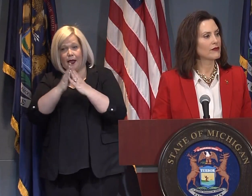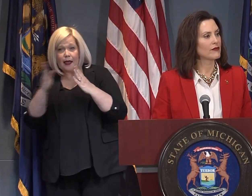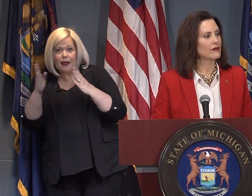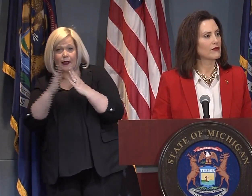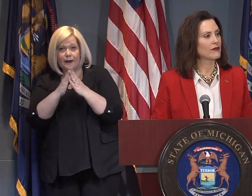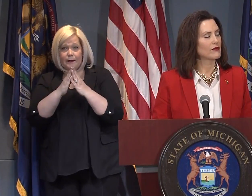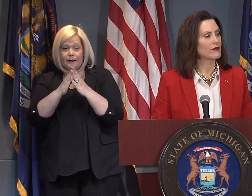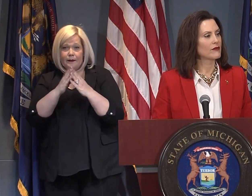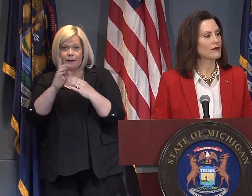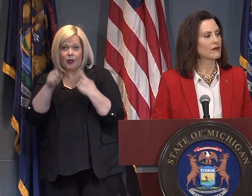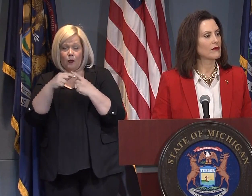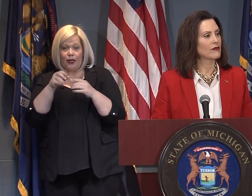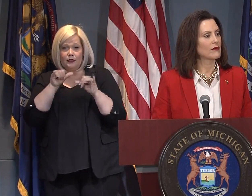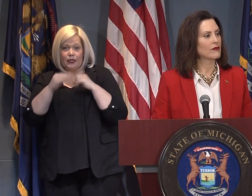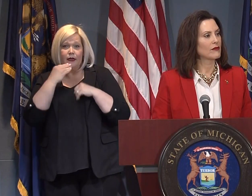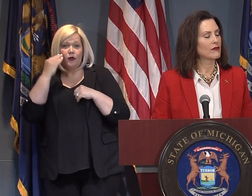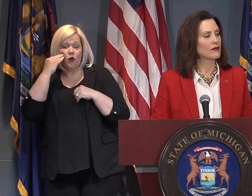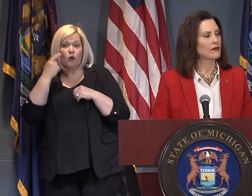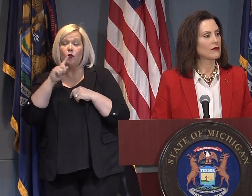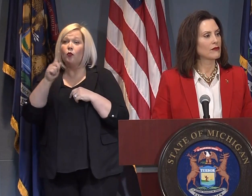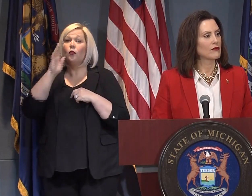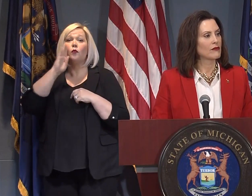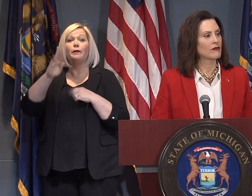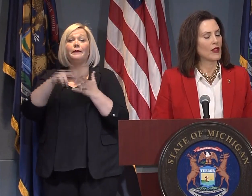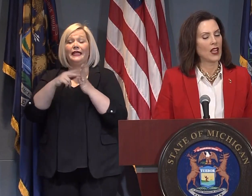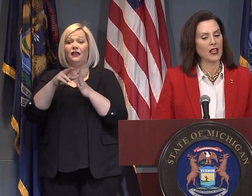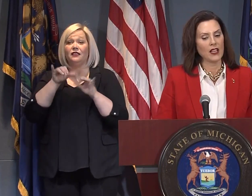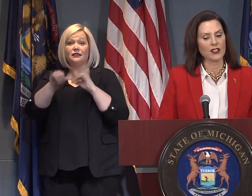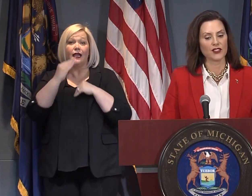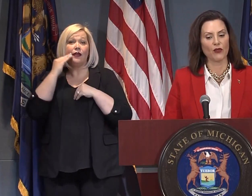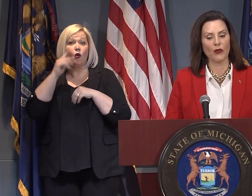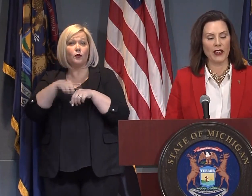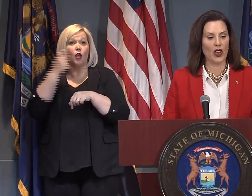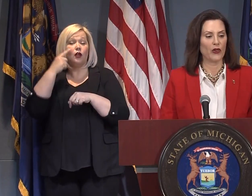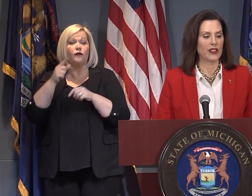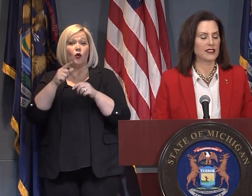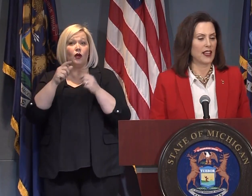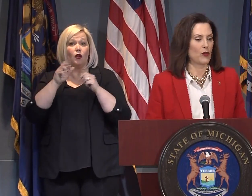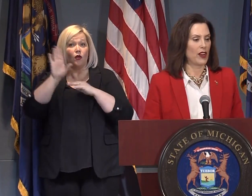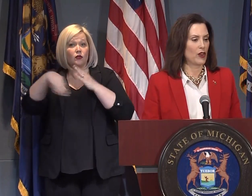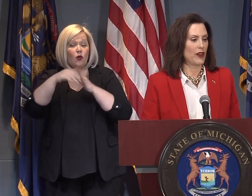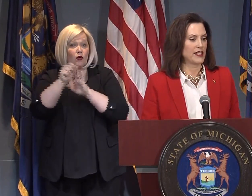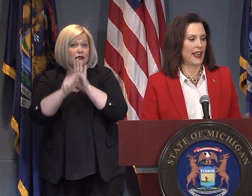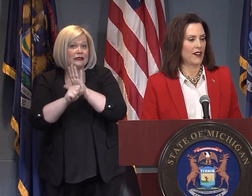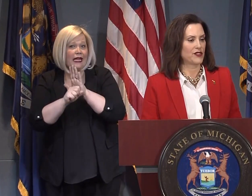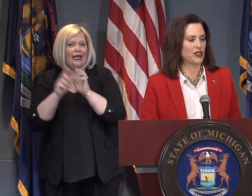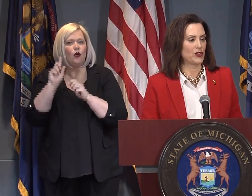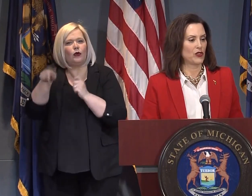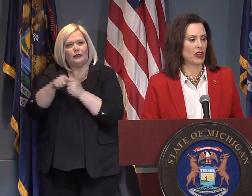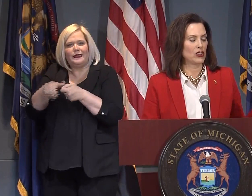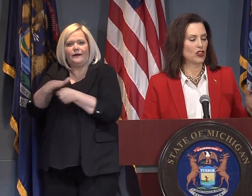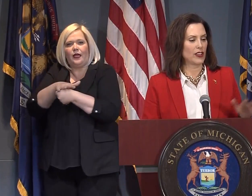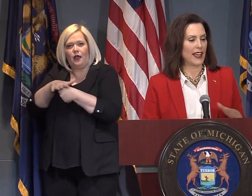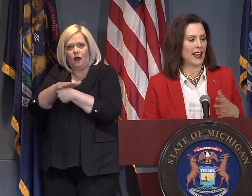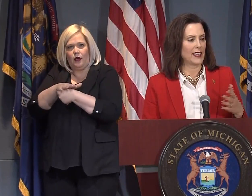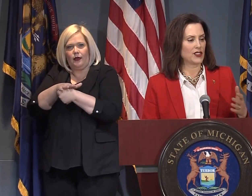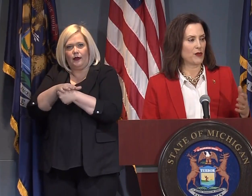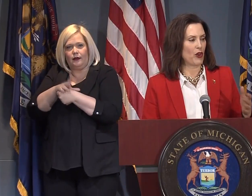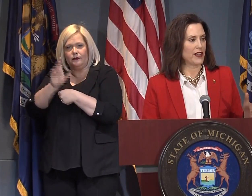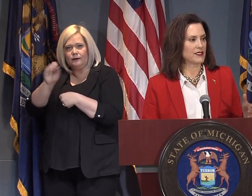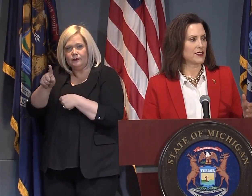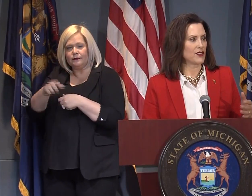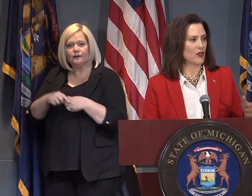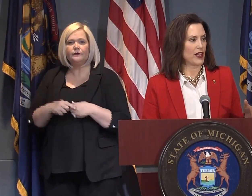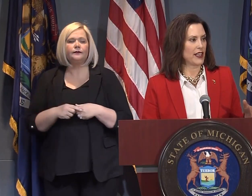short-term extension, and will it be statewide or will it be based on regions? So what we know is that we are going to have to look at